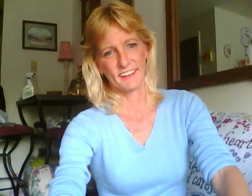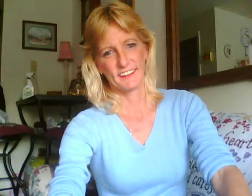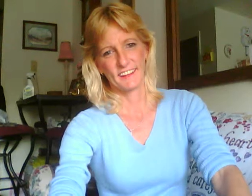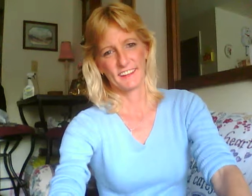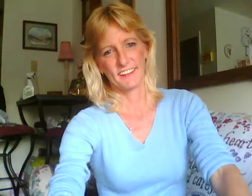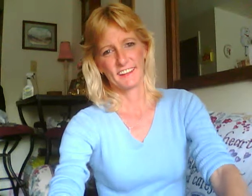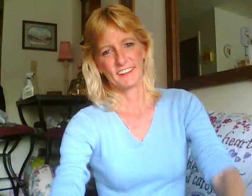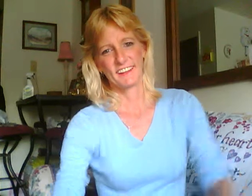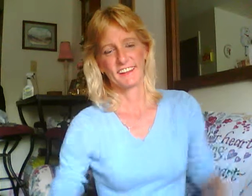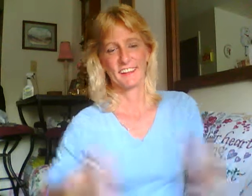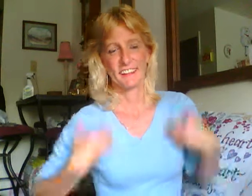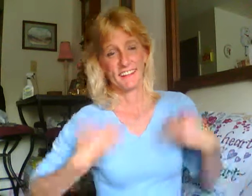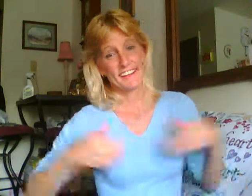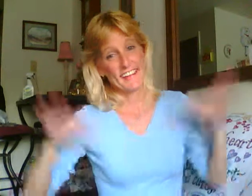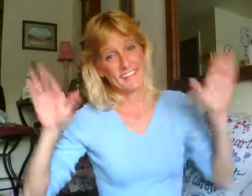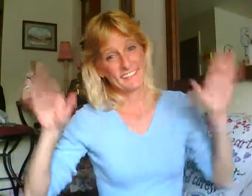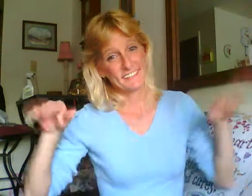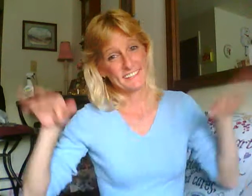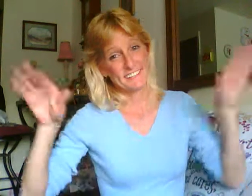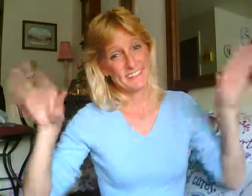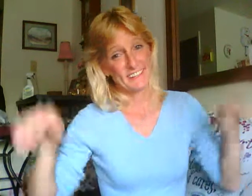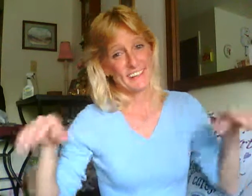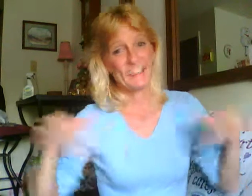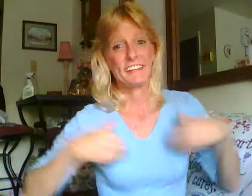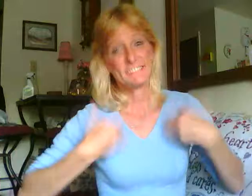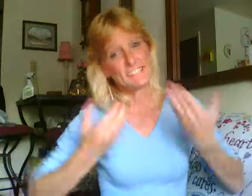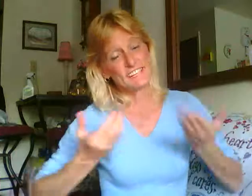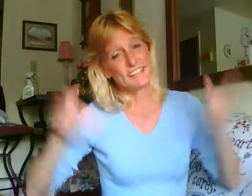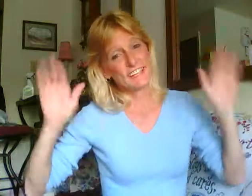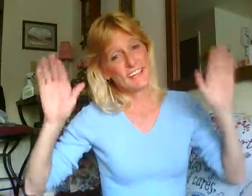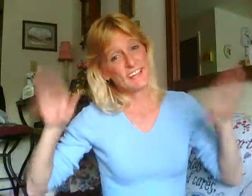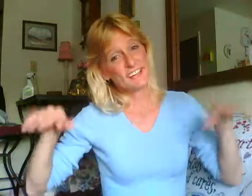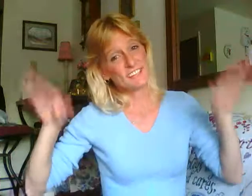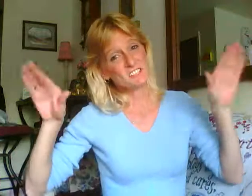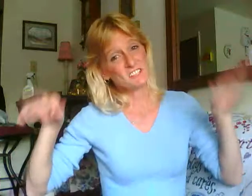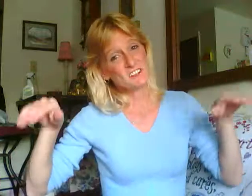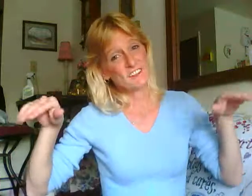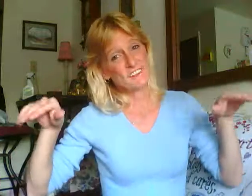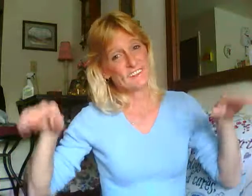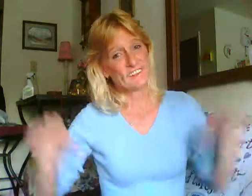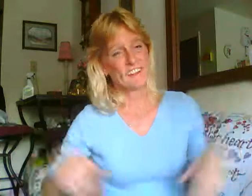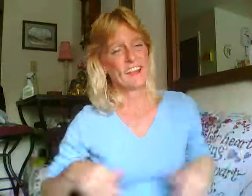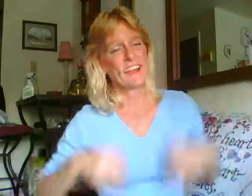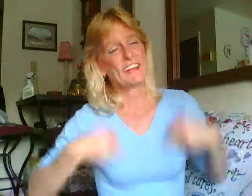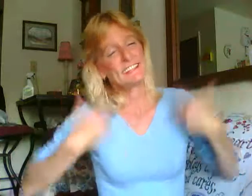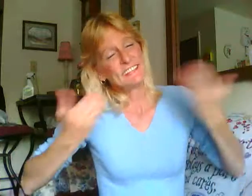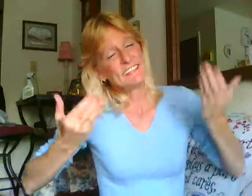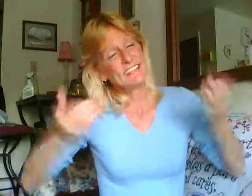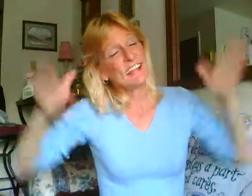Dean Angel, Dean Angel, Dean